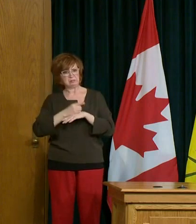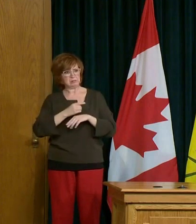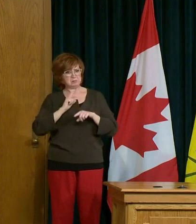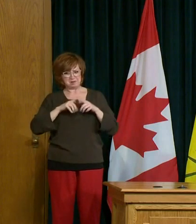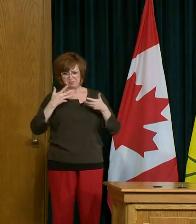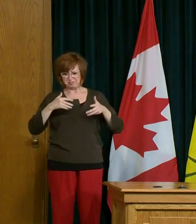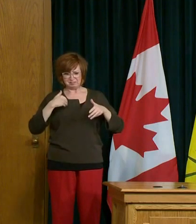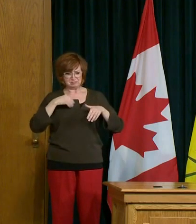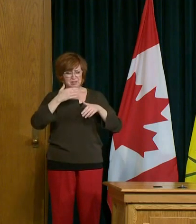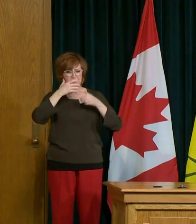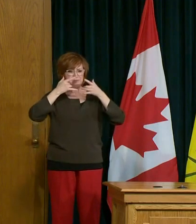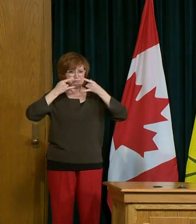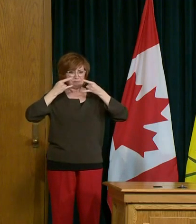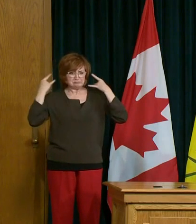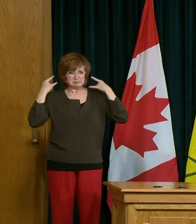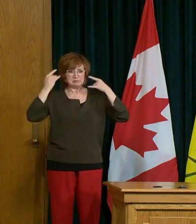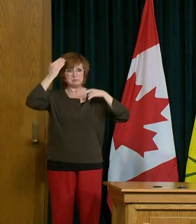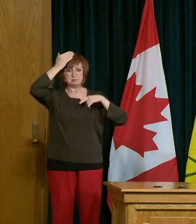medical health